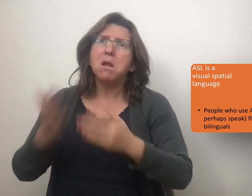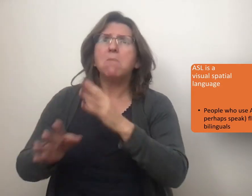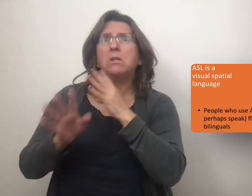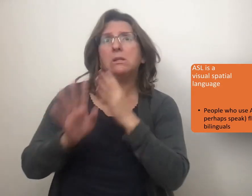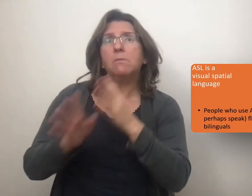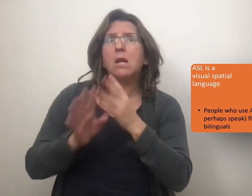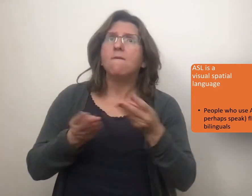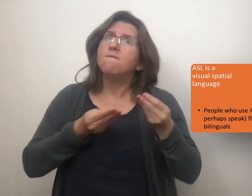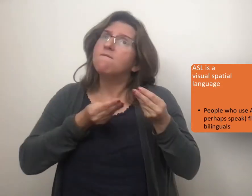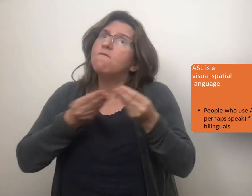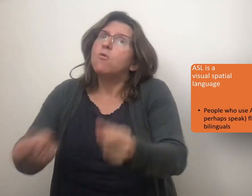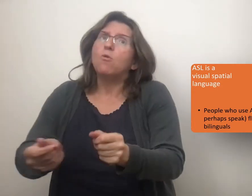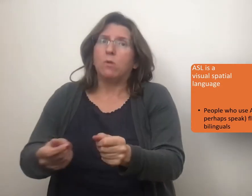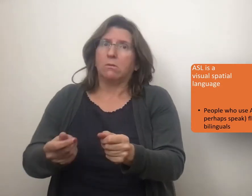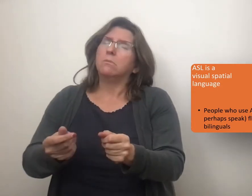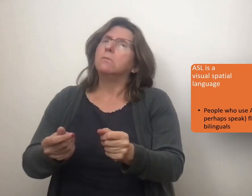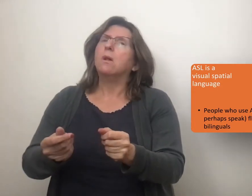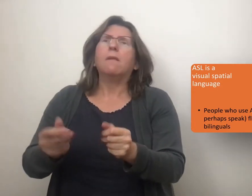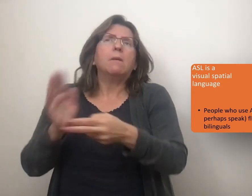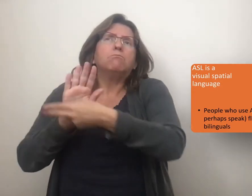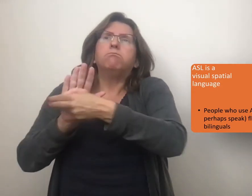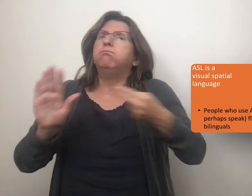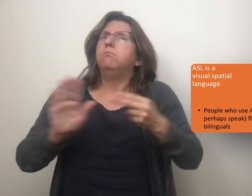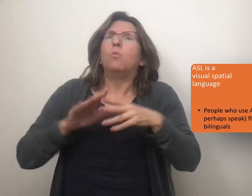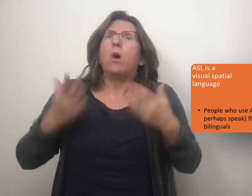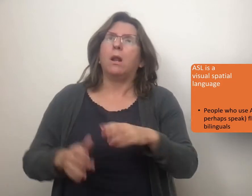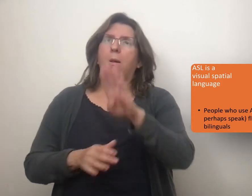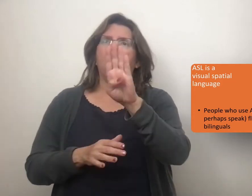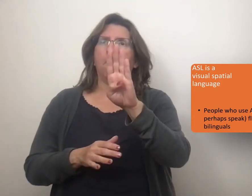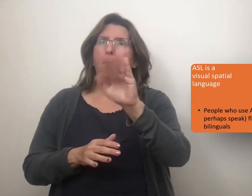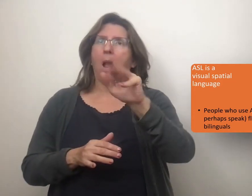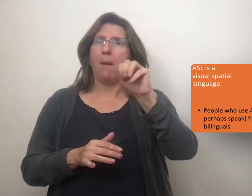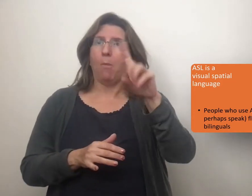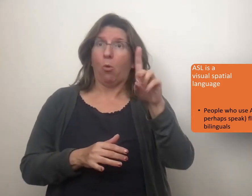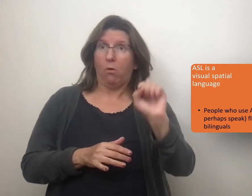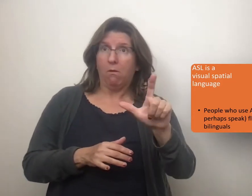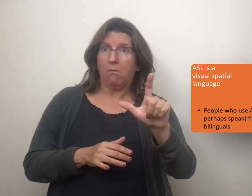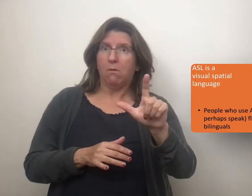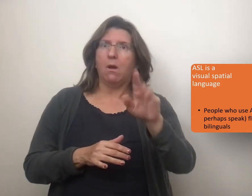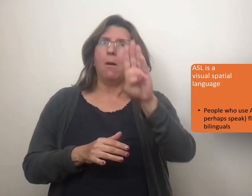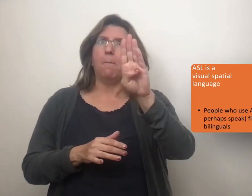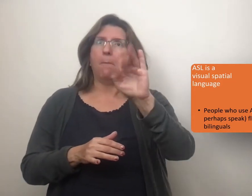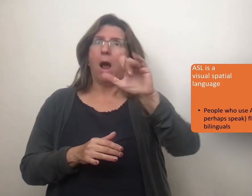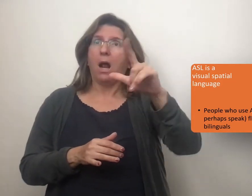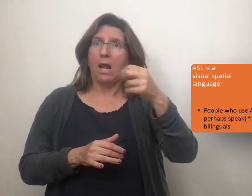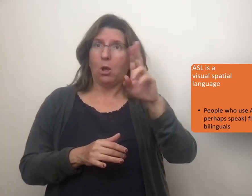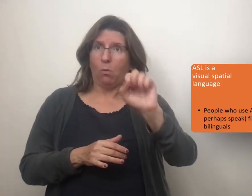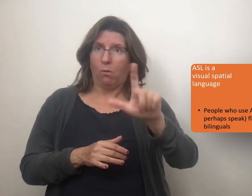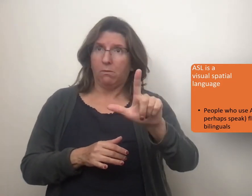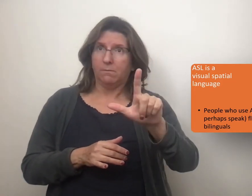Individuals who use ASL fluently and who read and write English and perhaps speak fluently are considered